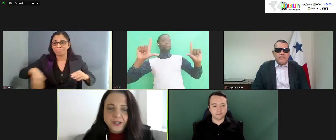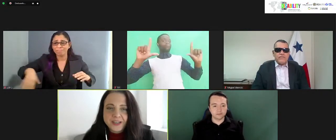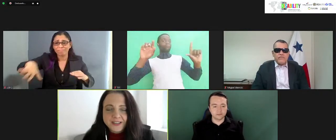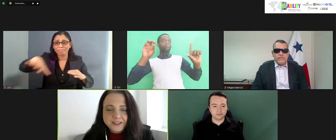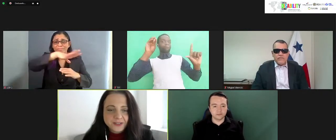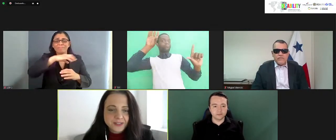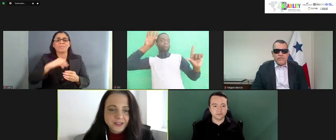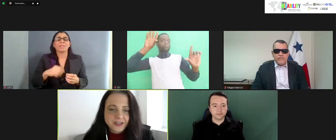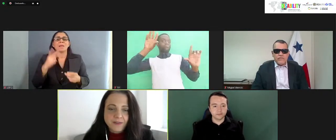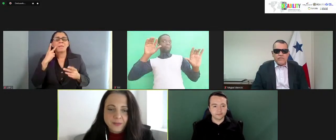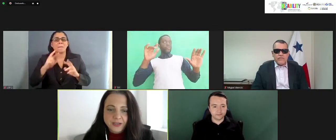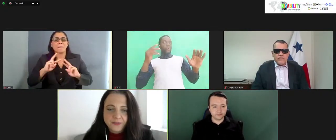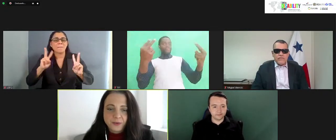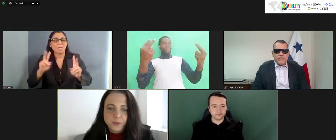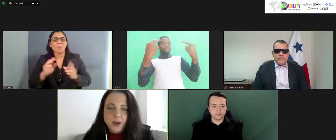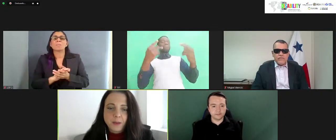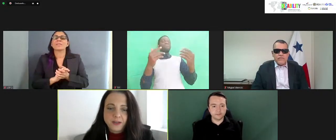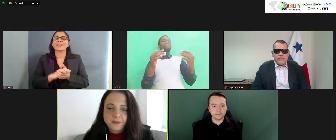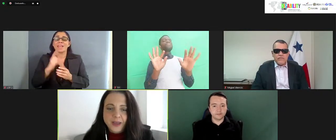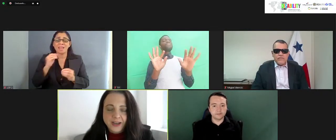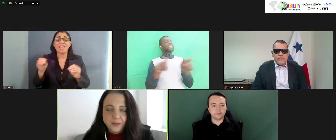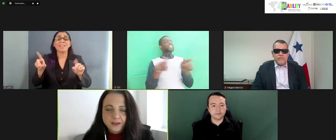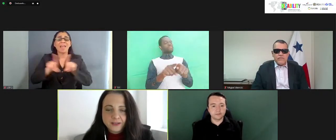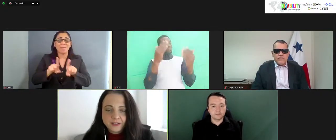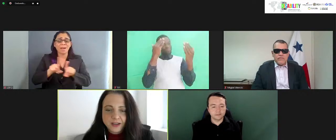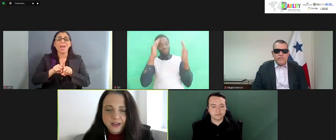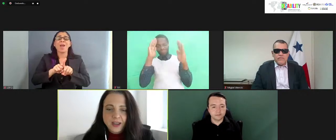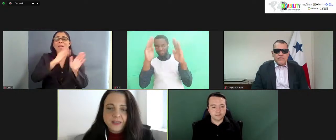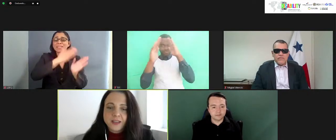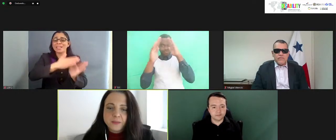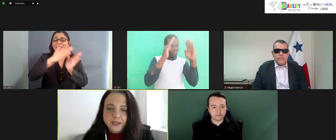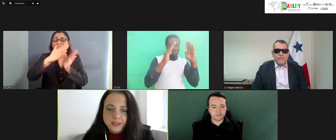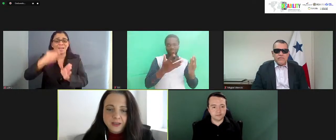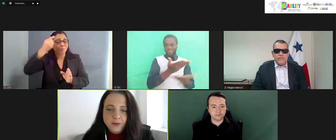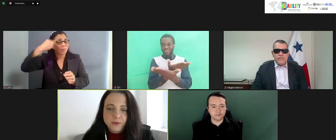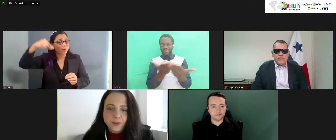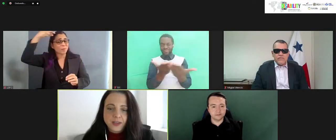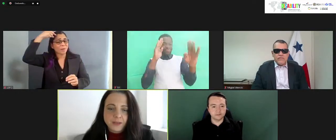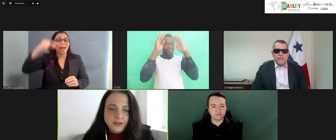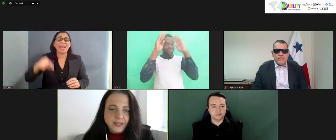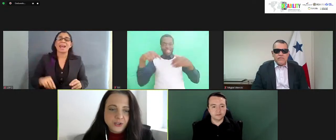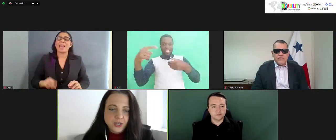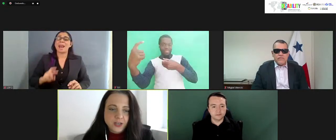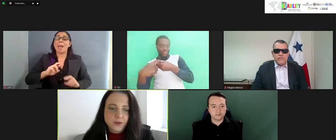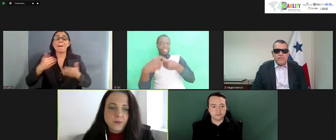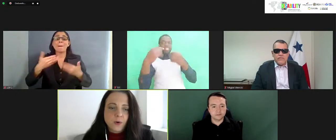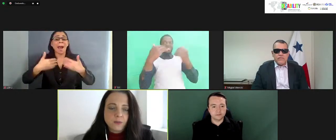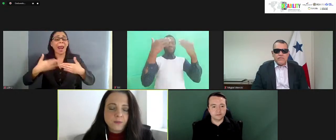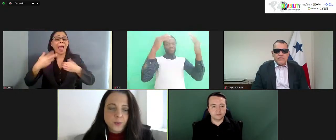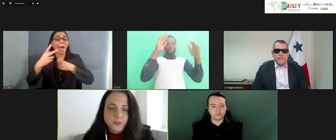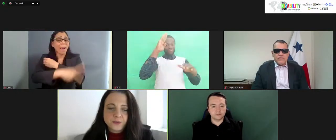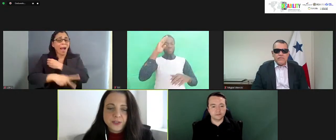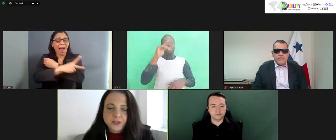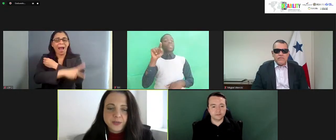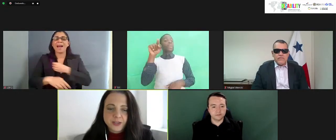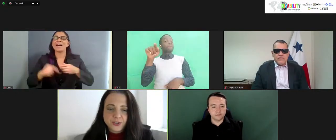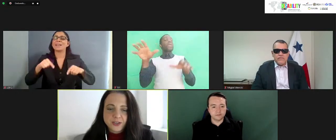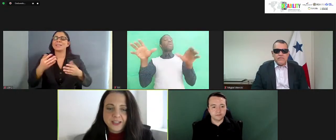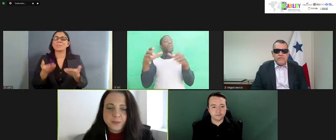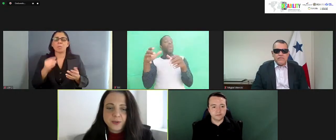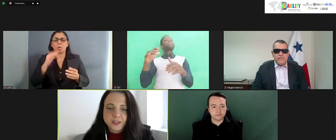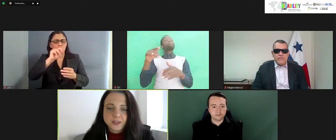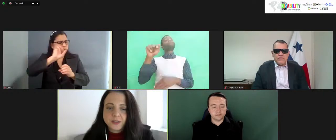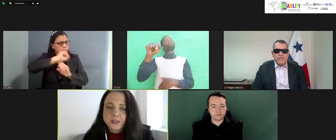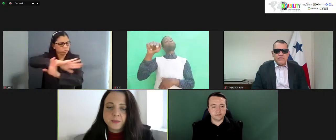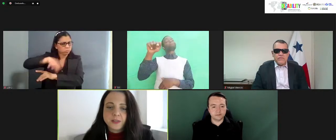to the organizers the government of the republic of panama the committee for the elimination of all forms of discrimination